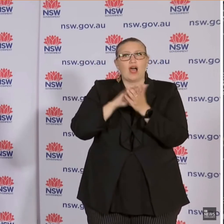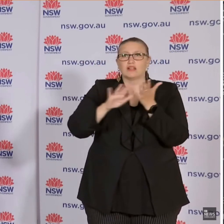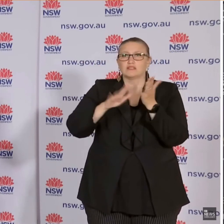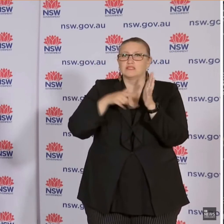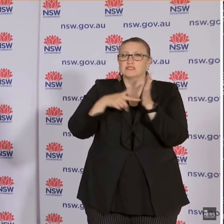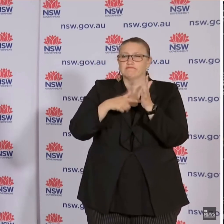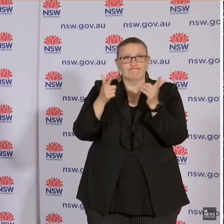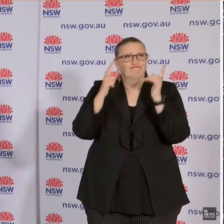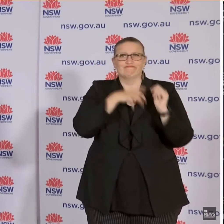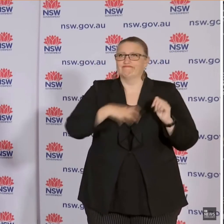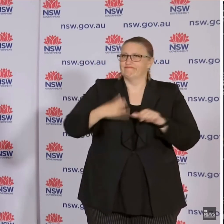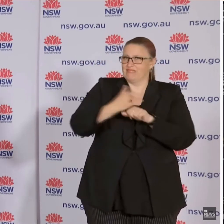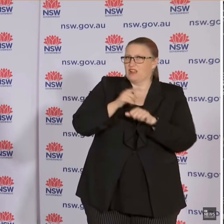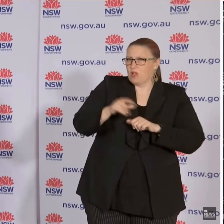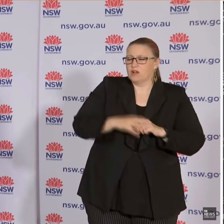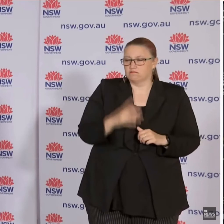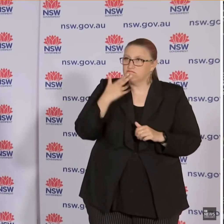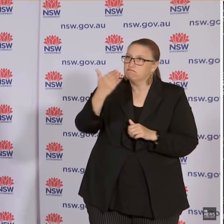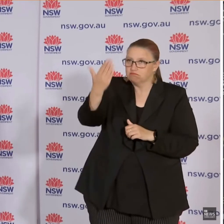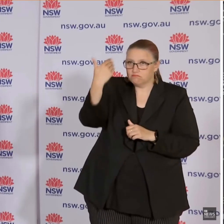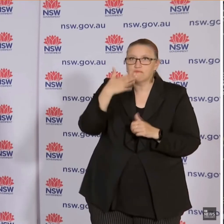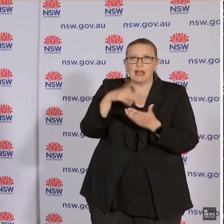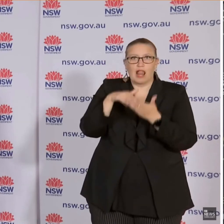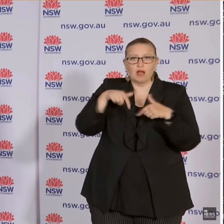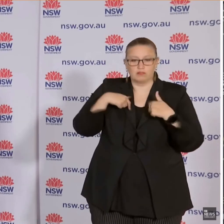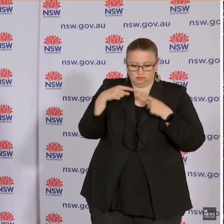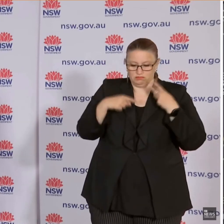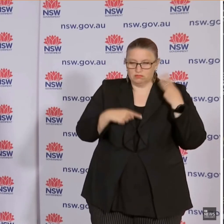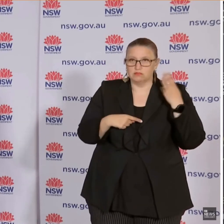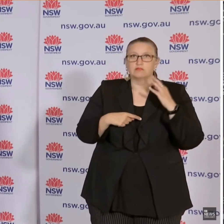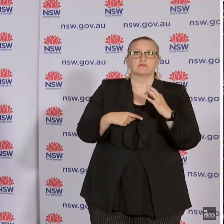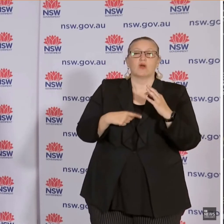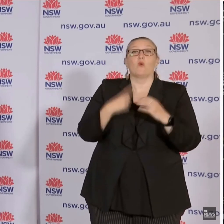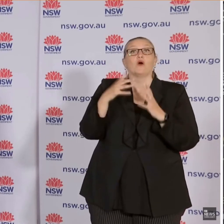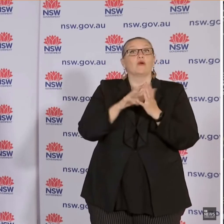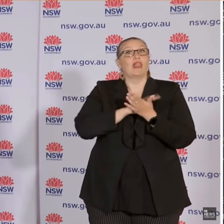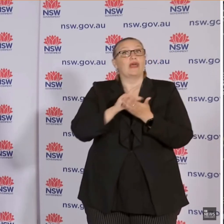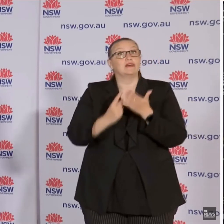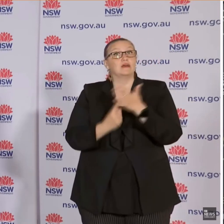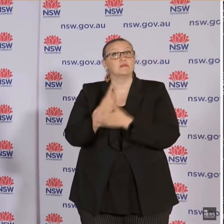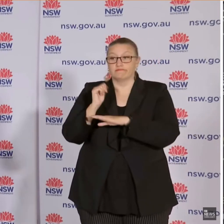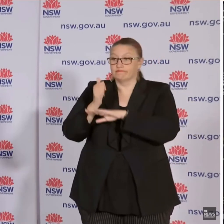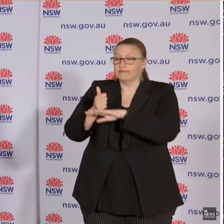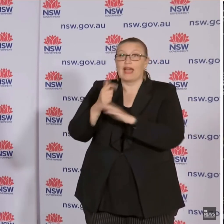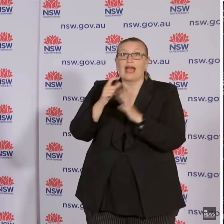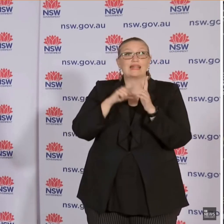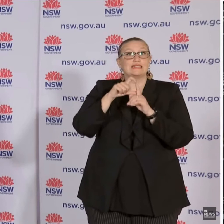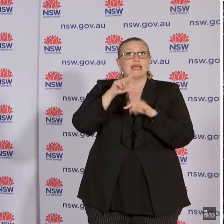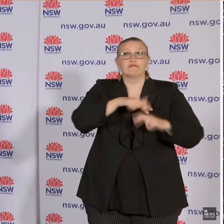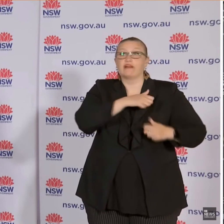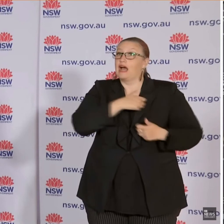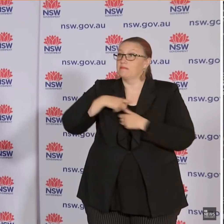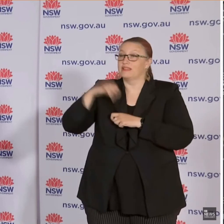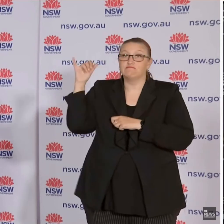needed help in those particular areas. And I think it was about a week or so after that quite a number of ADF personnel arrived.